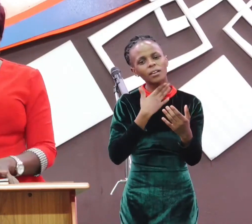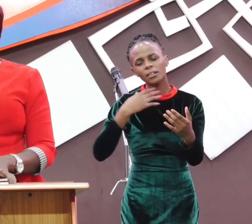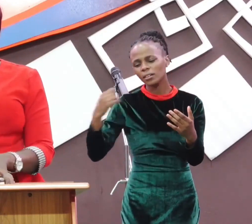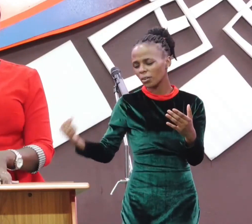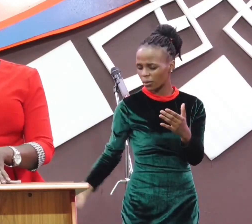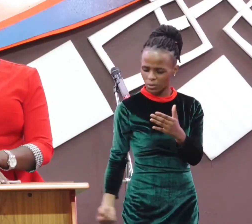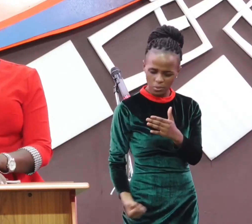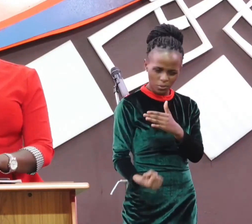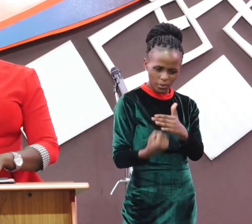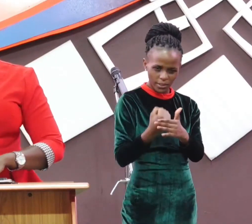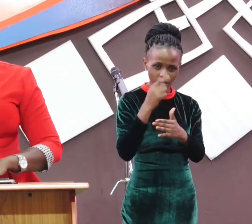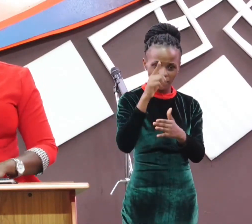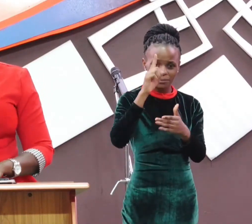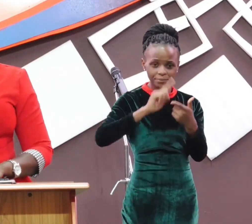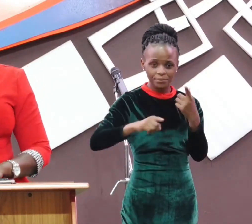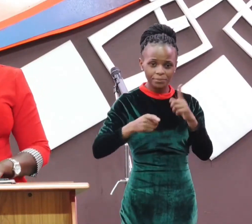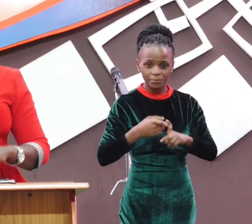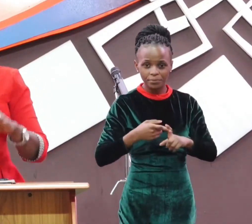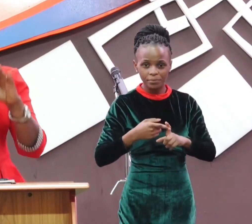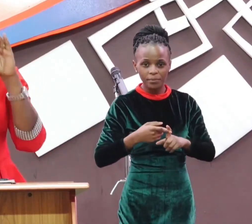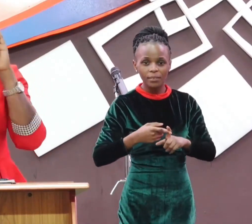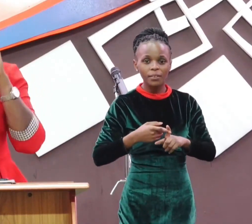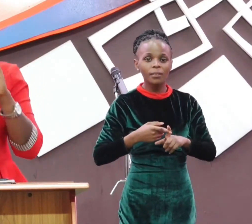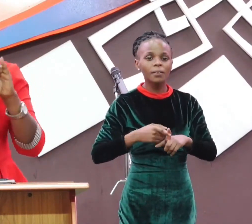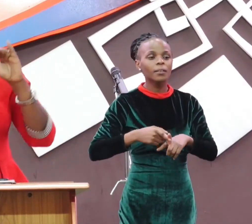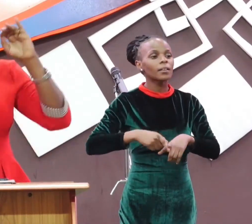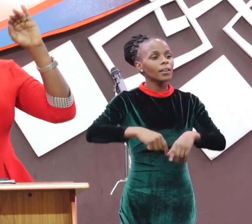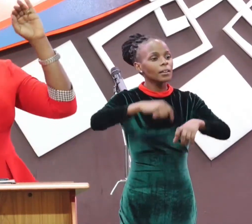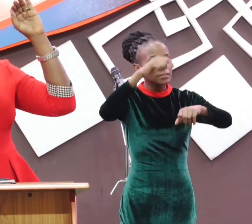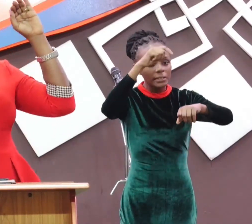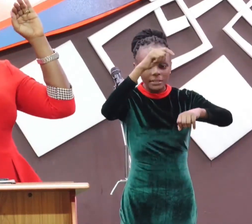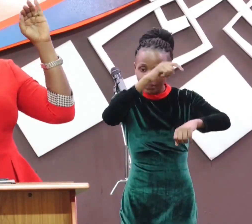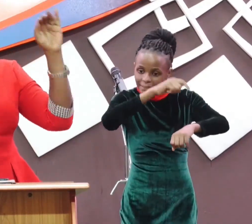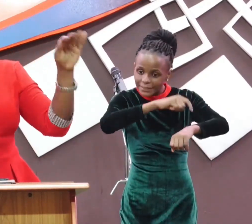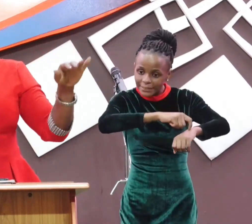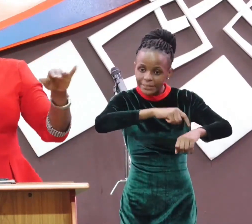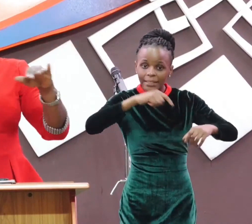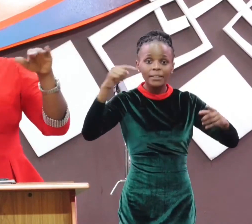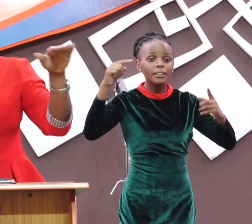Bible. Brethren, I want to awake you.